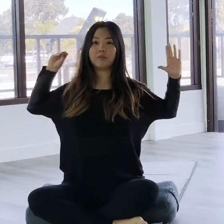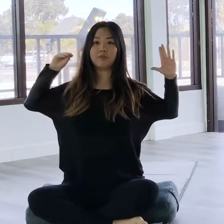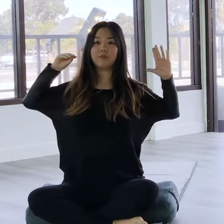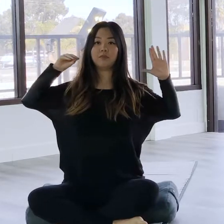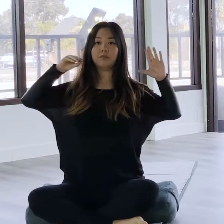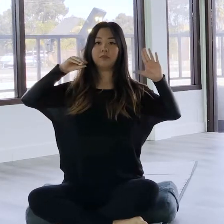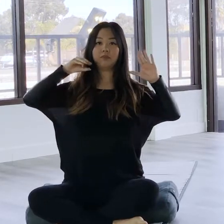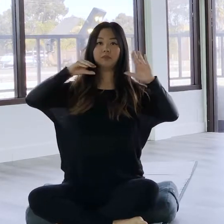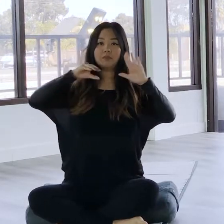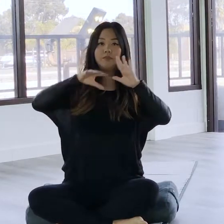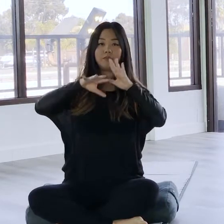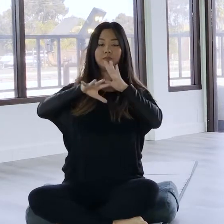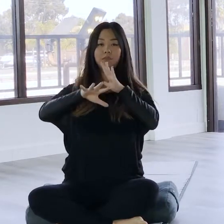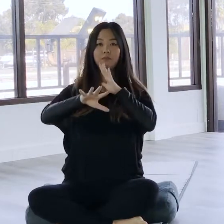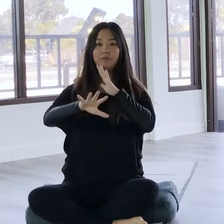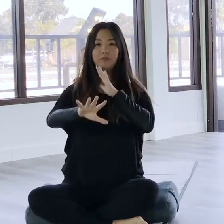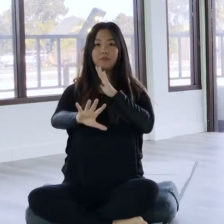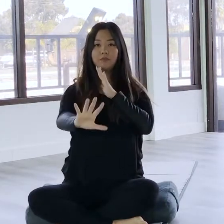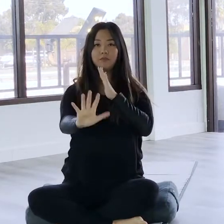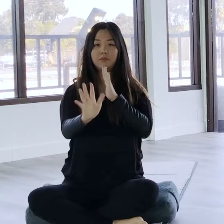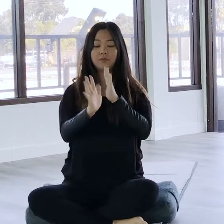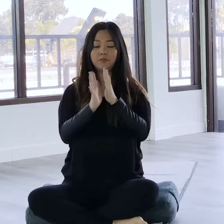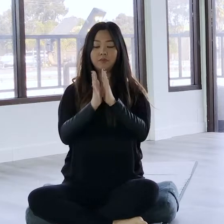Exhale, hands to heart.